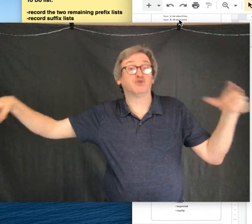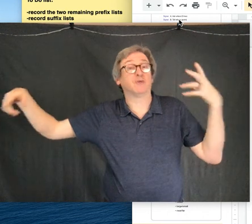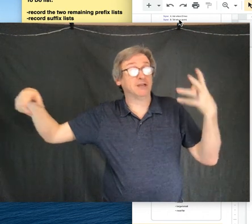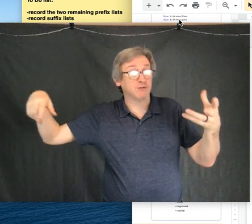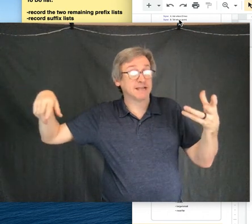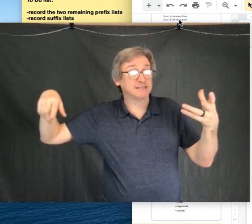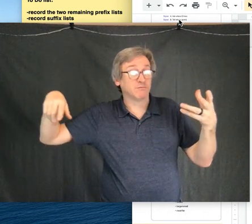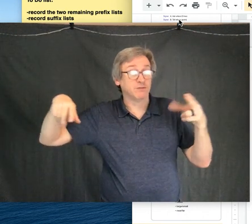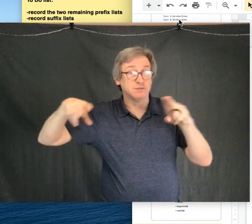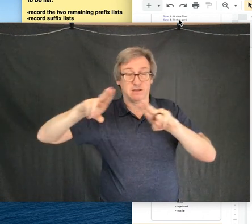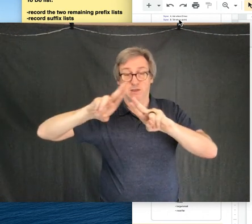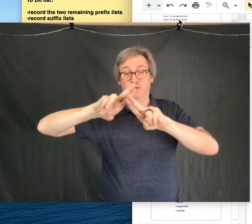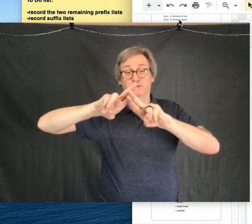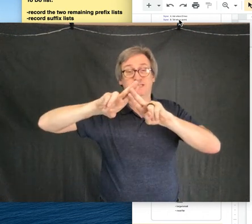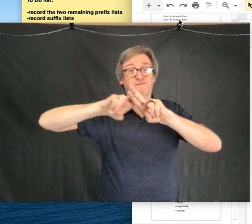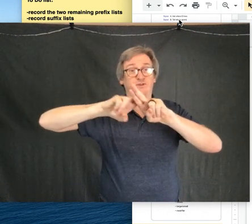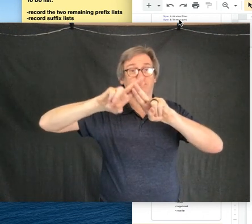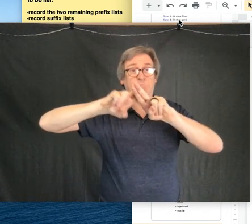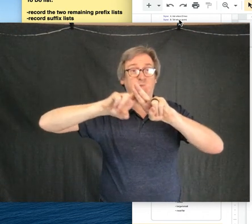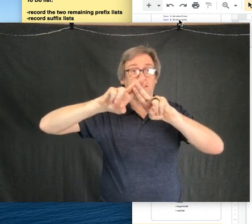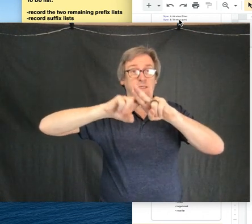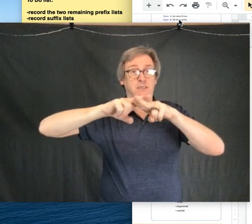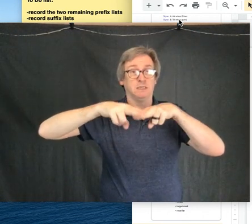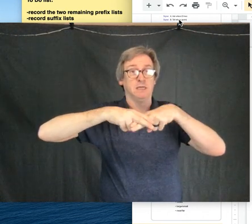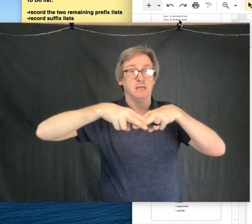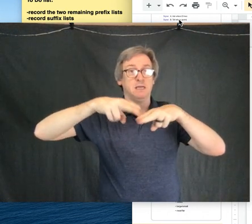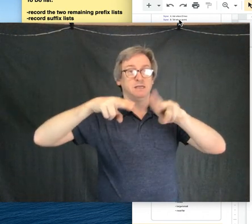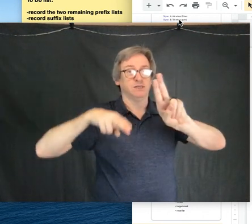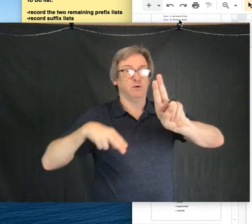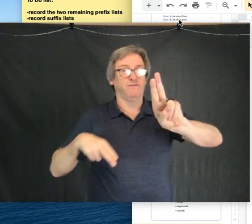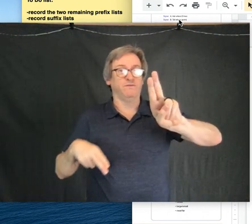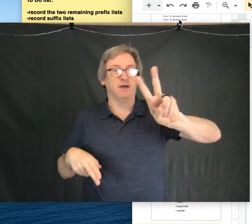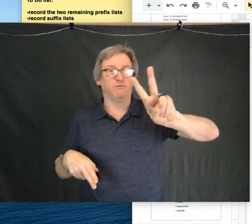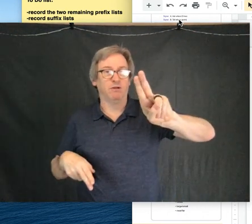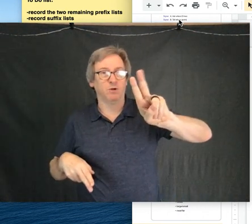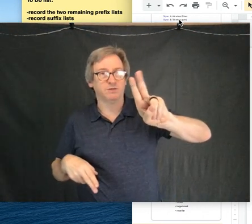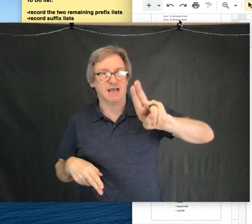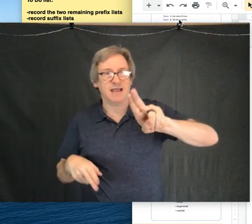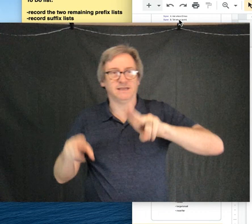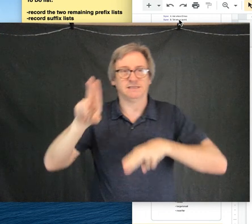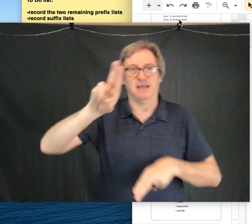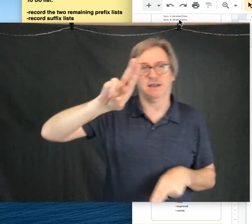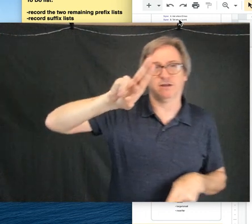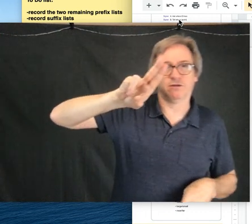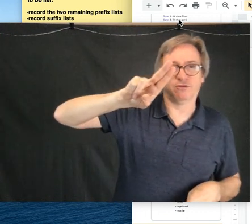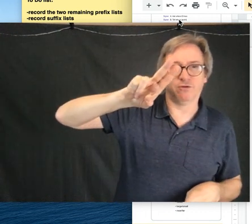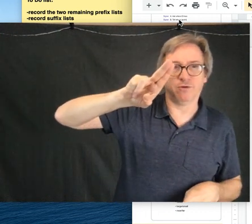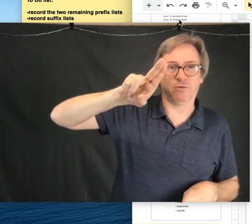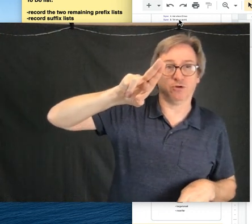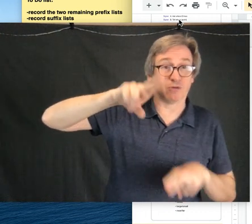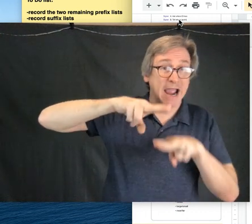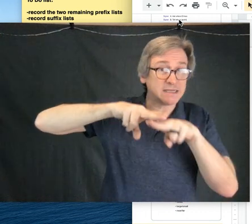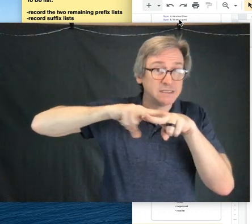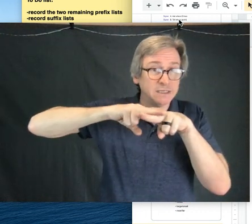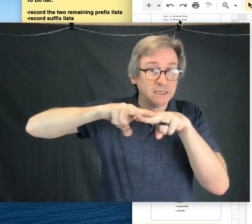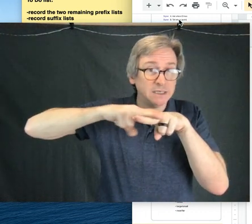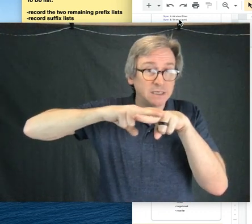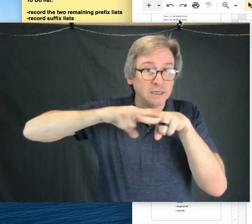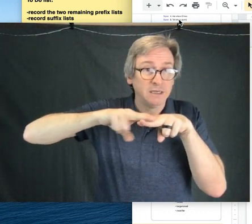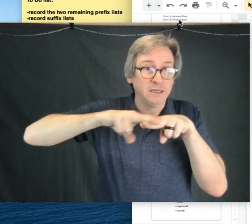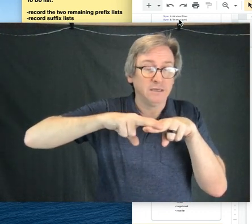They're the train tracks that run through town, and we use this for train. So if you've got railroad ties and the railroad